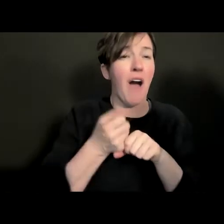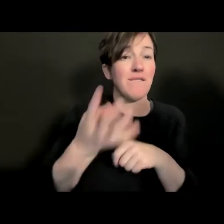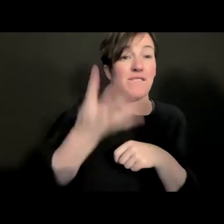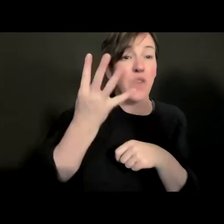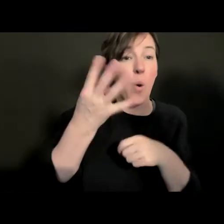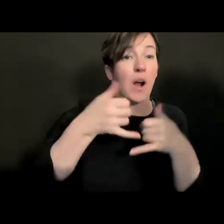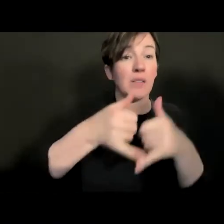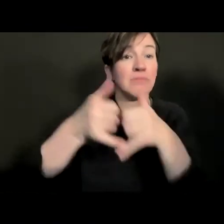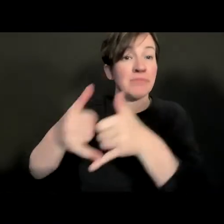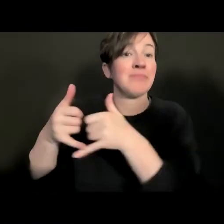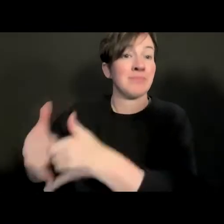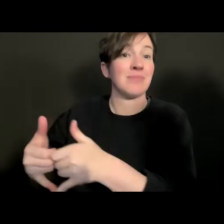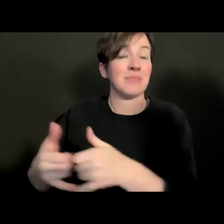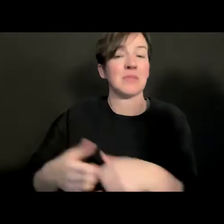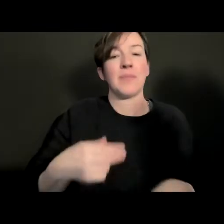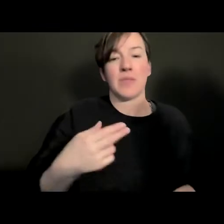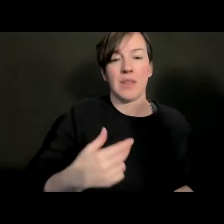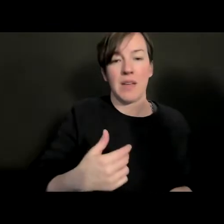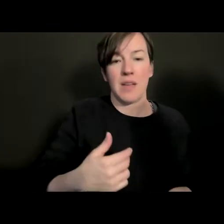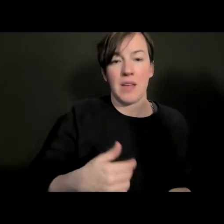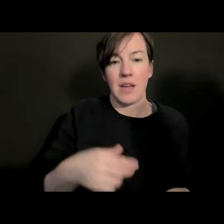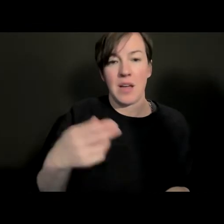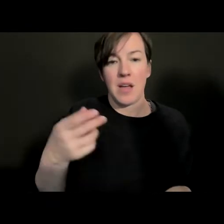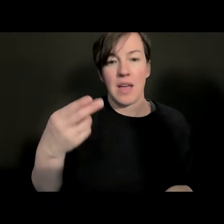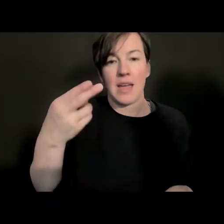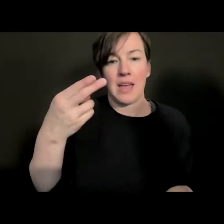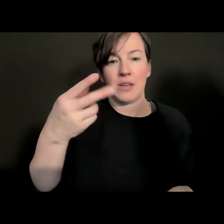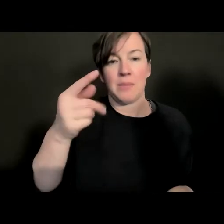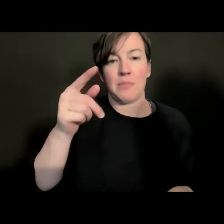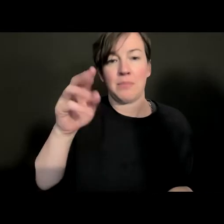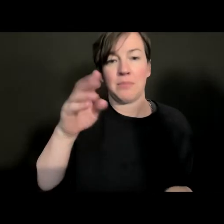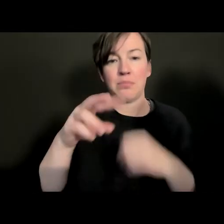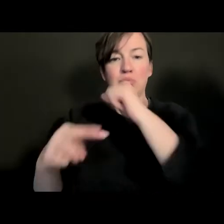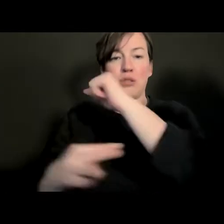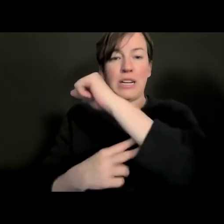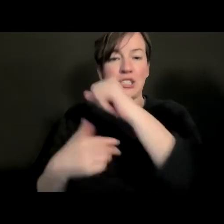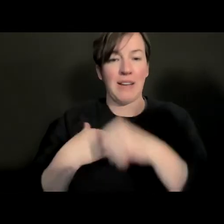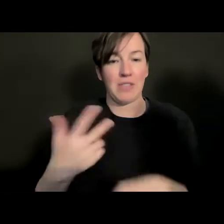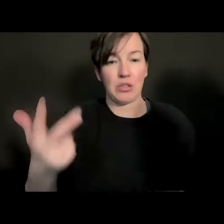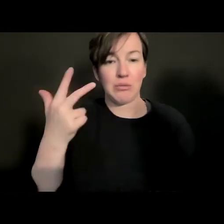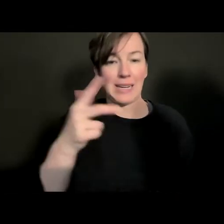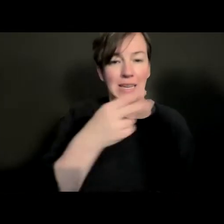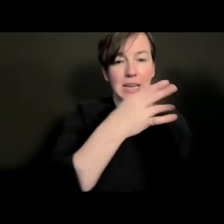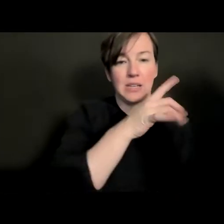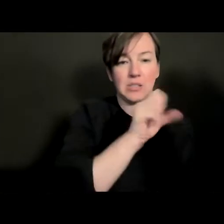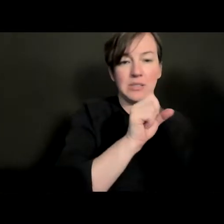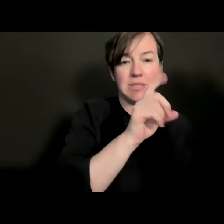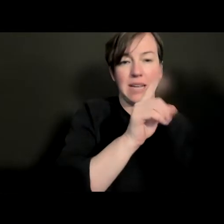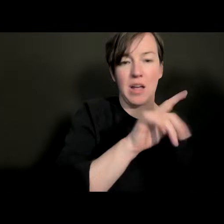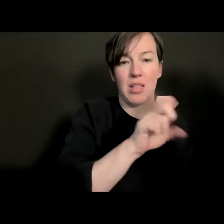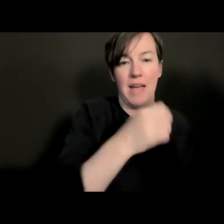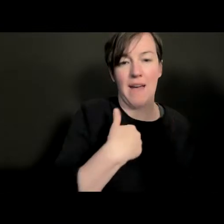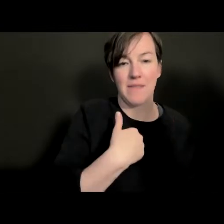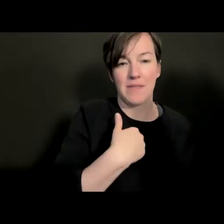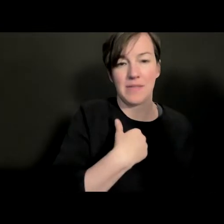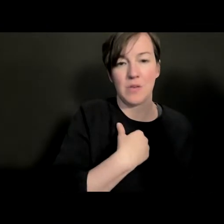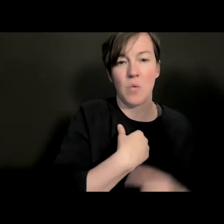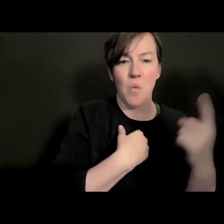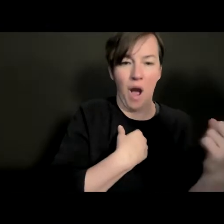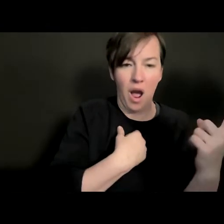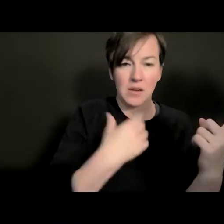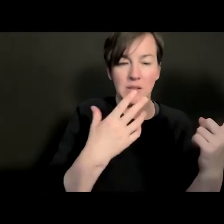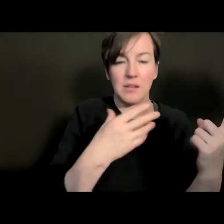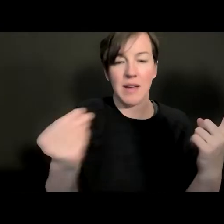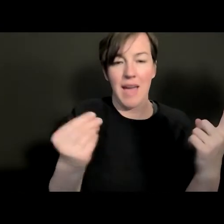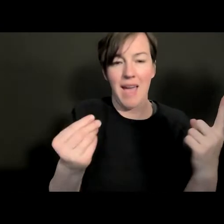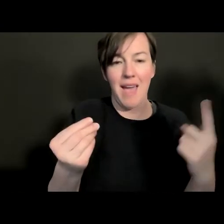3. Hillsdale has the inaugural one, and South San Francisco, who joined the league exactly this time last year, has